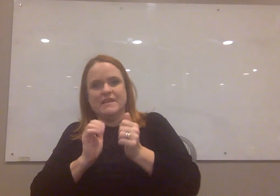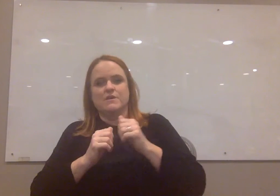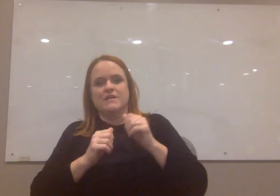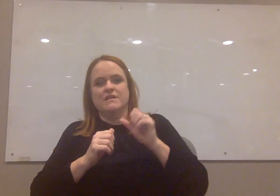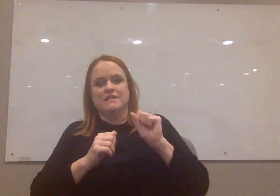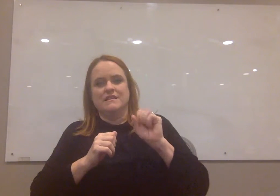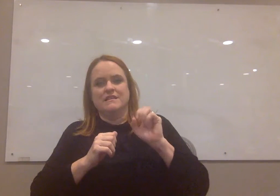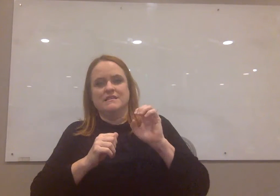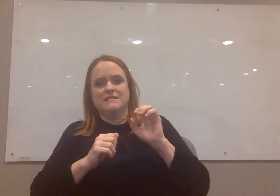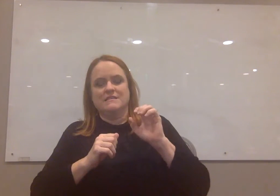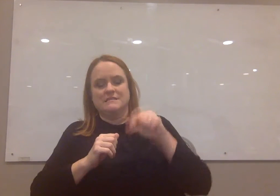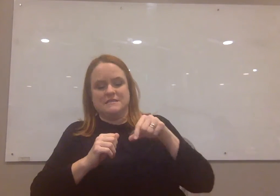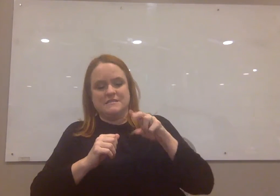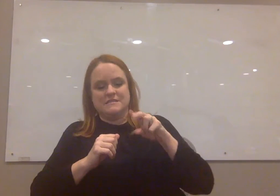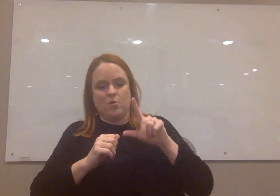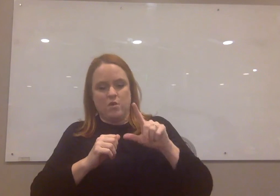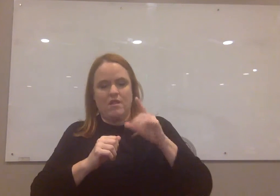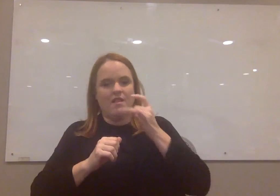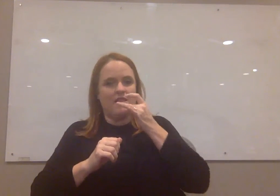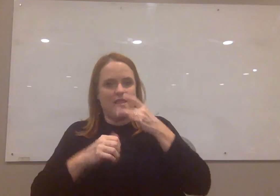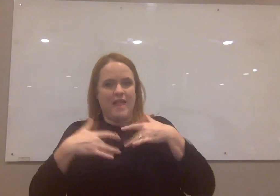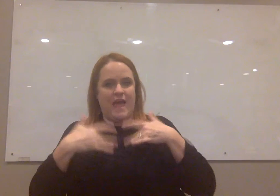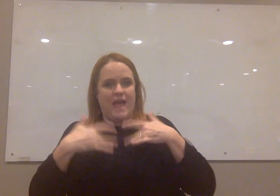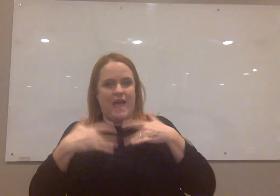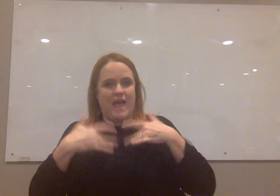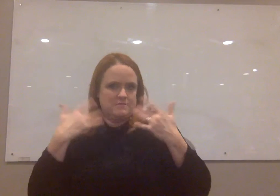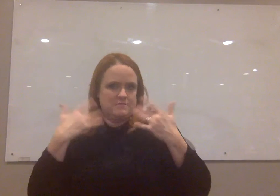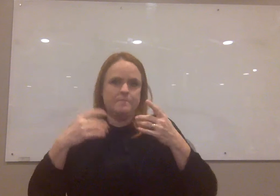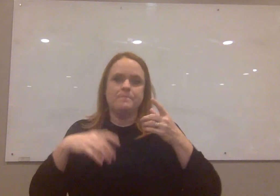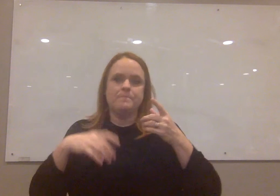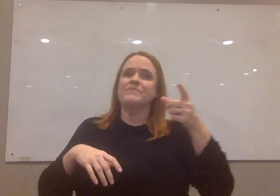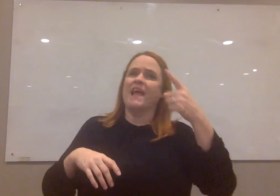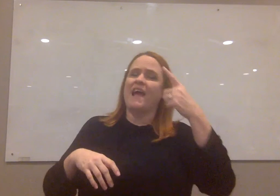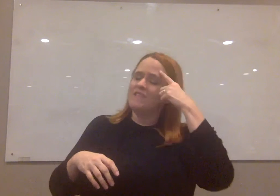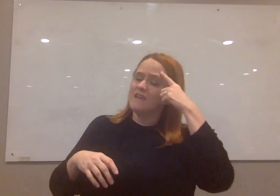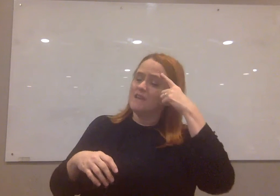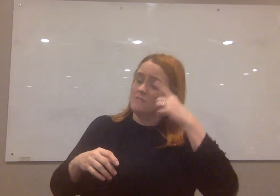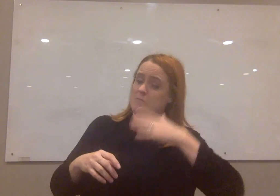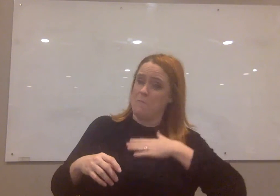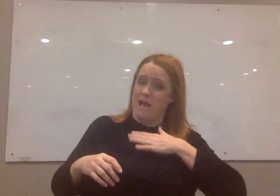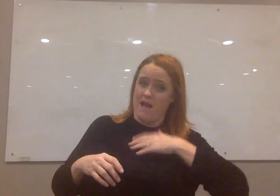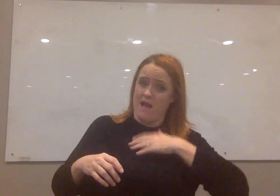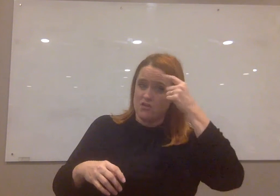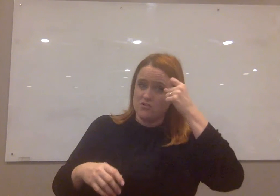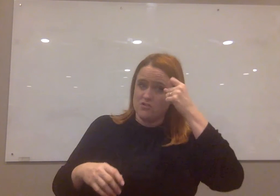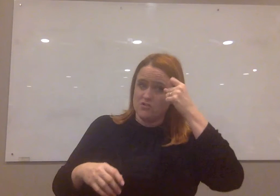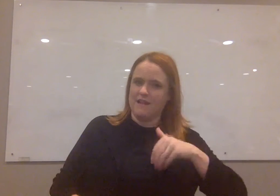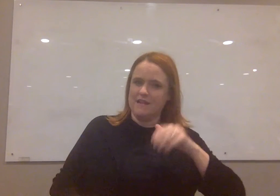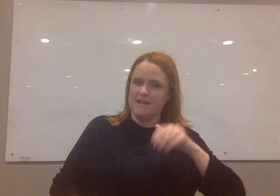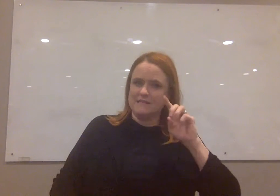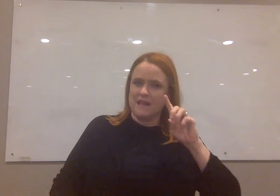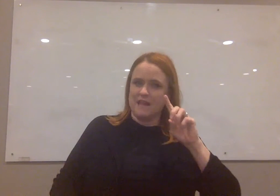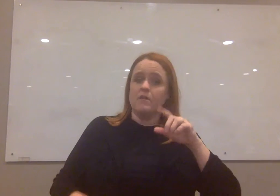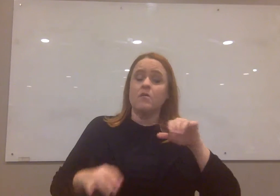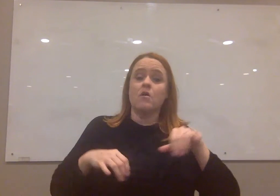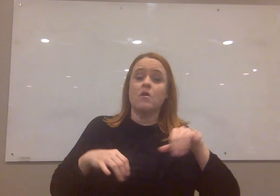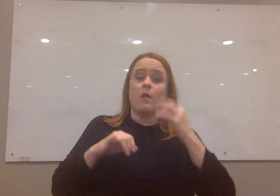common, I think from my understanding, the two most common reasons you would use Ets,